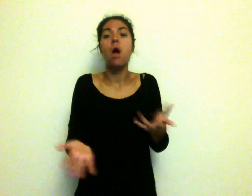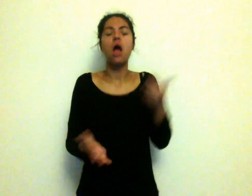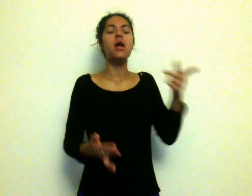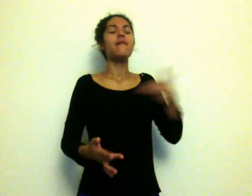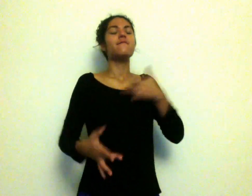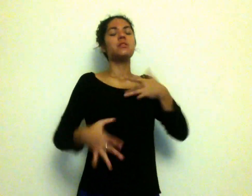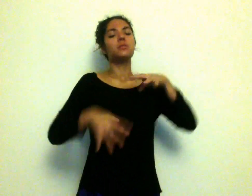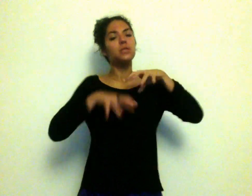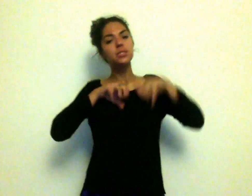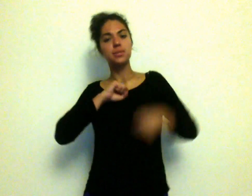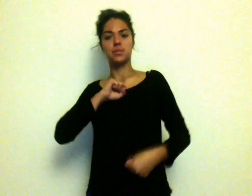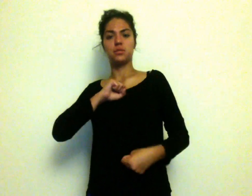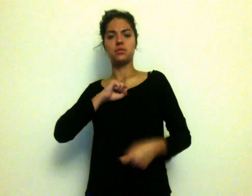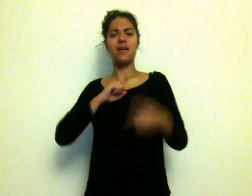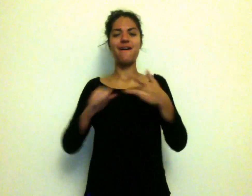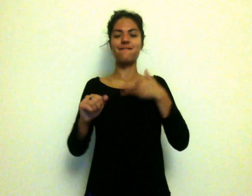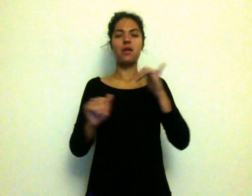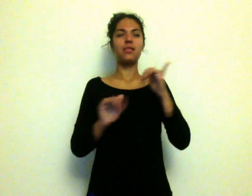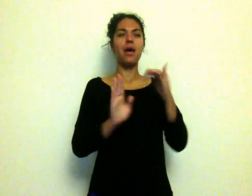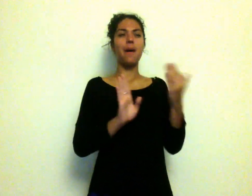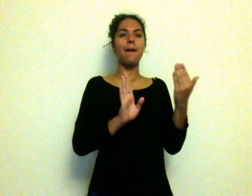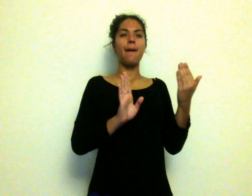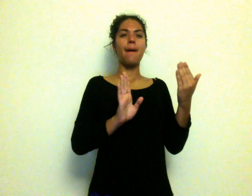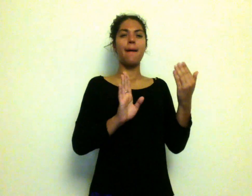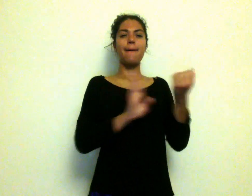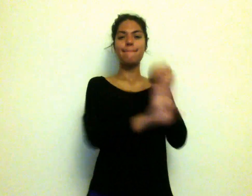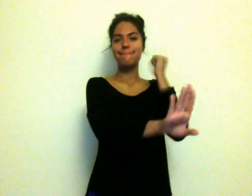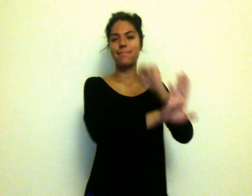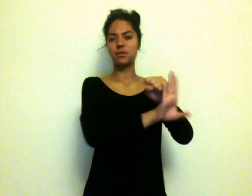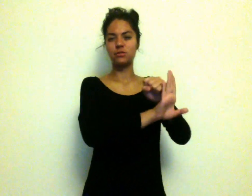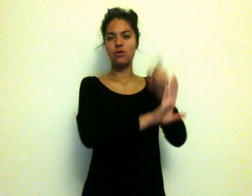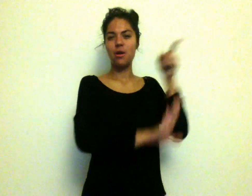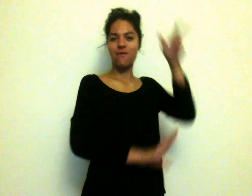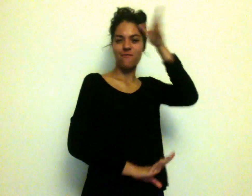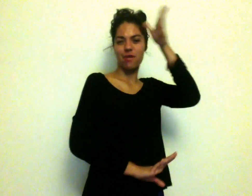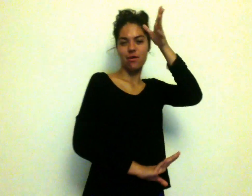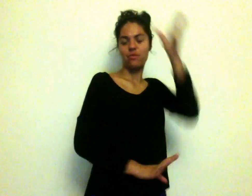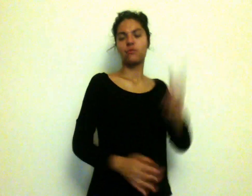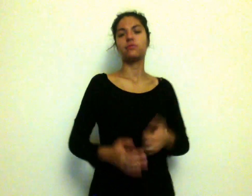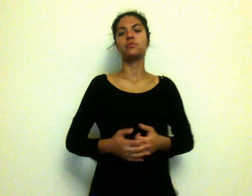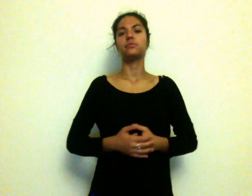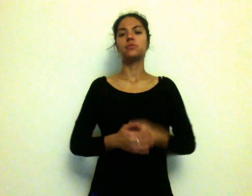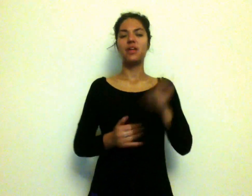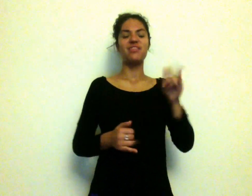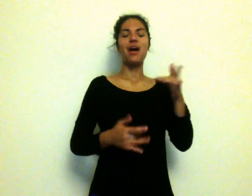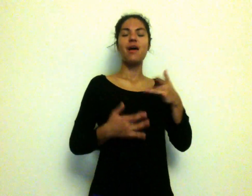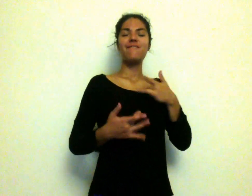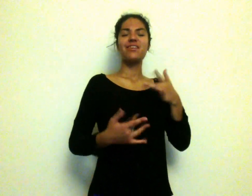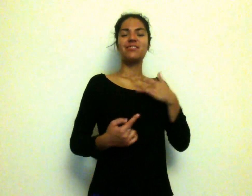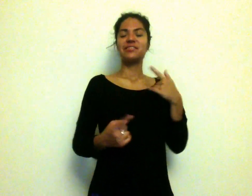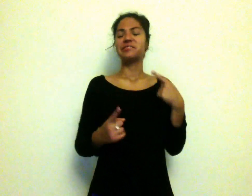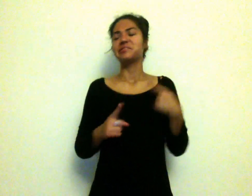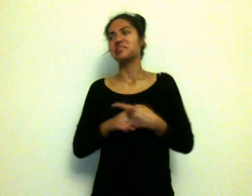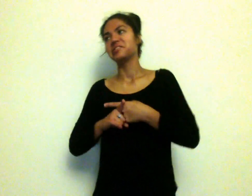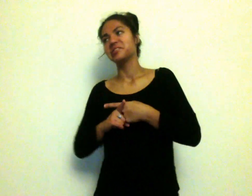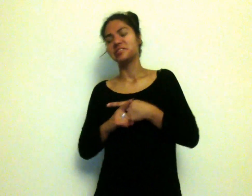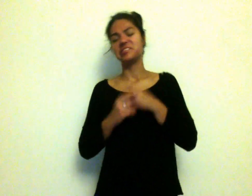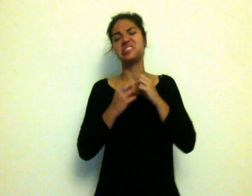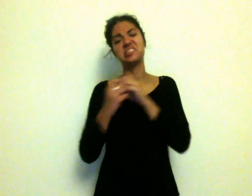as though I have done something that would immensely grieve him. That's one thought I want you to bear in mind. I mentioned that to you